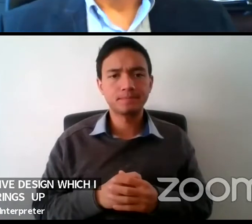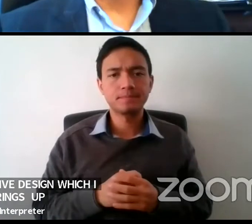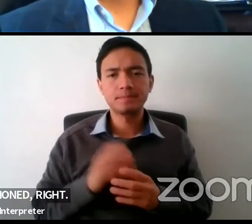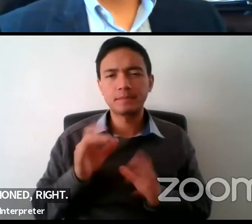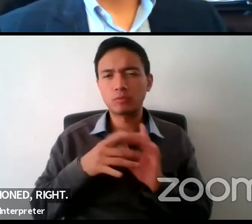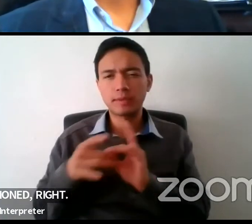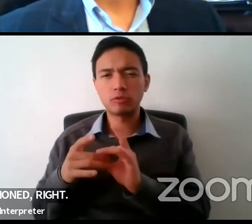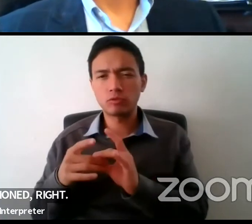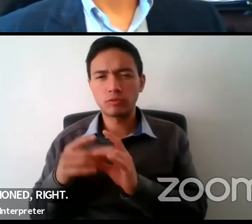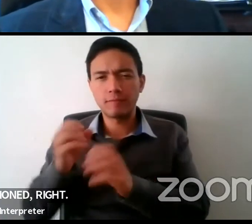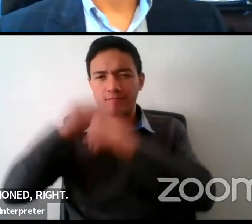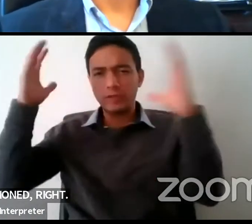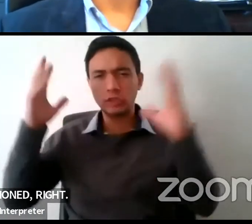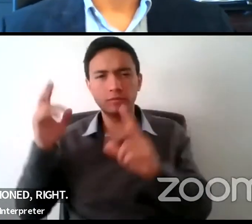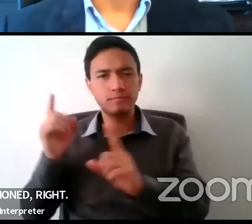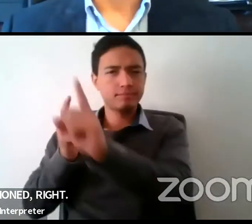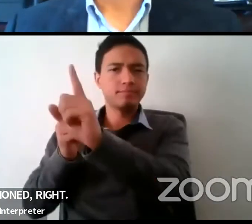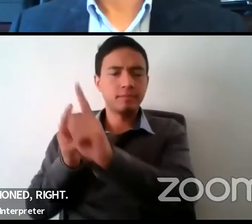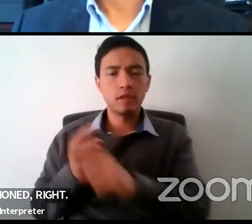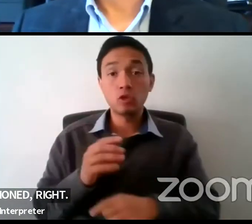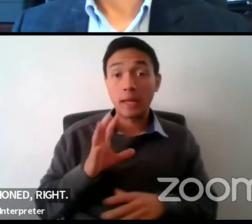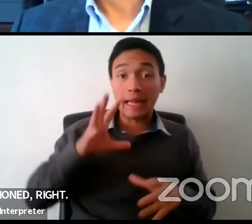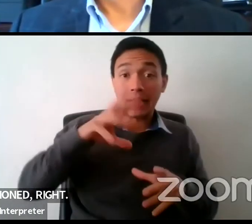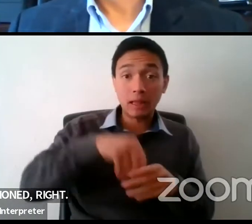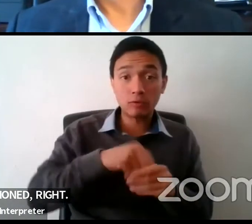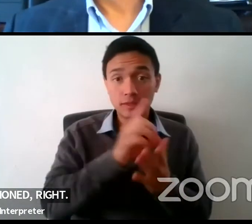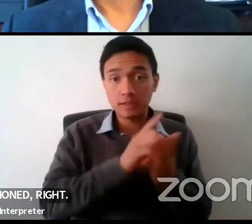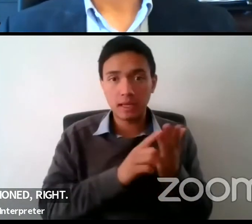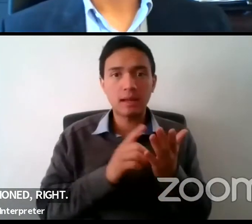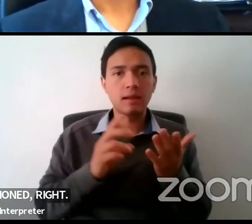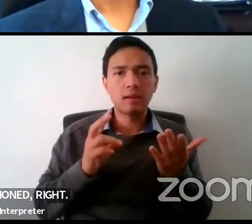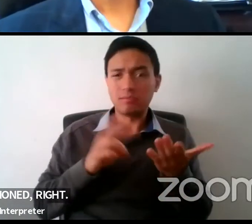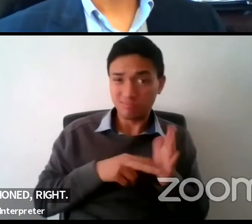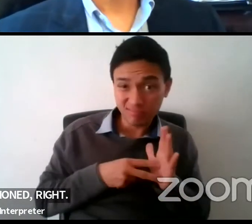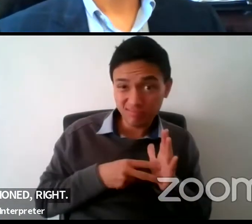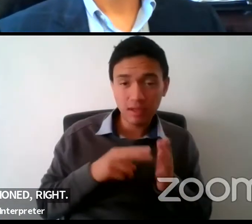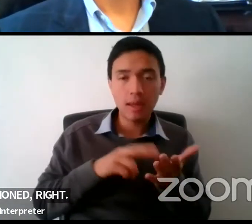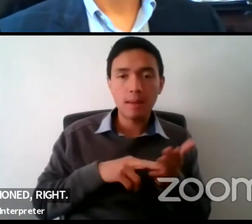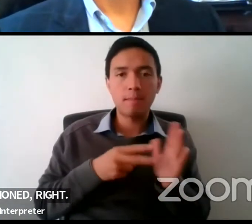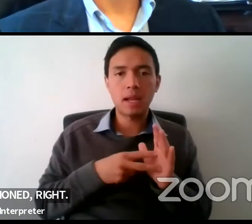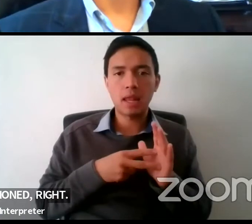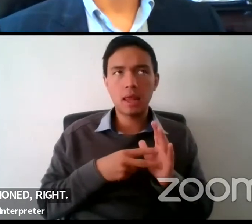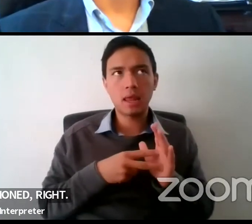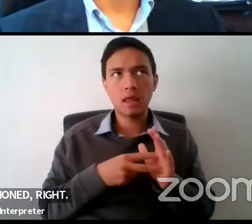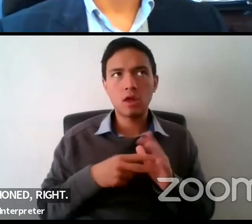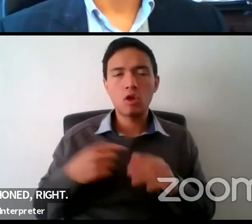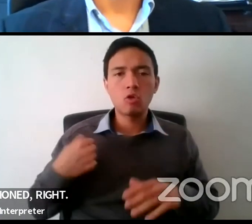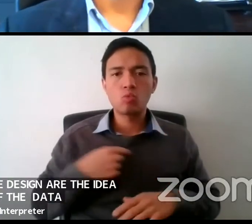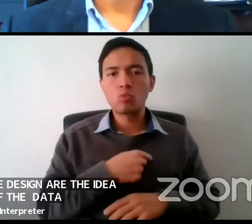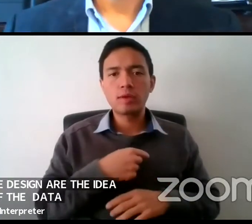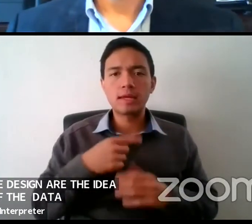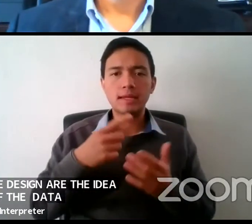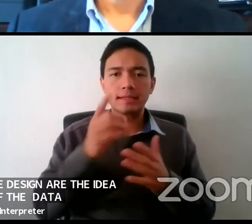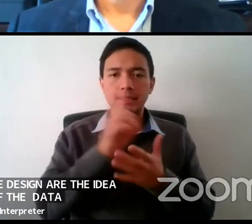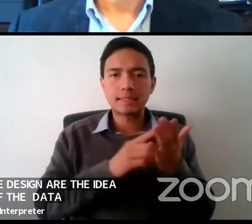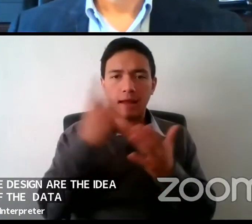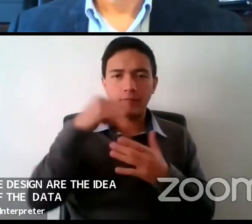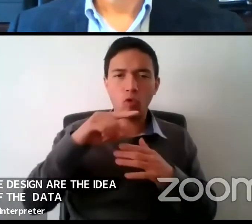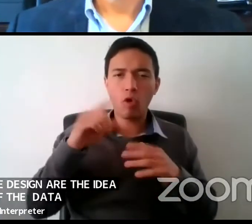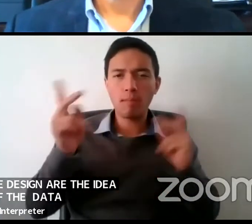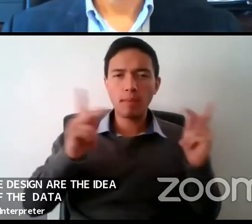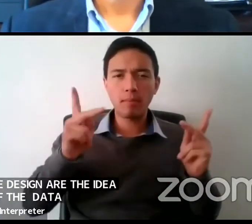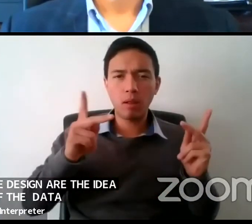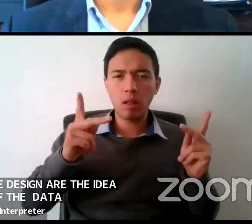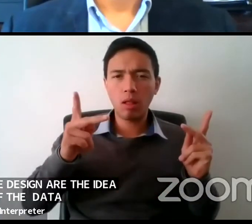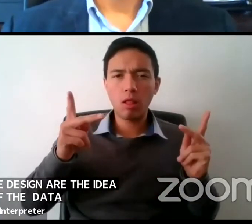great things about inclusive design, or this idea of designing at the edges of the data, right, is that when you do that, you typically are